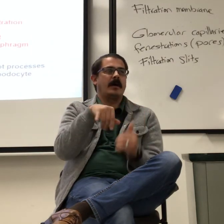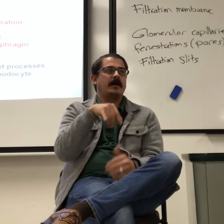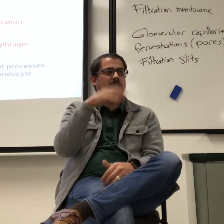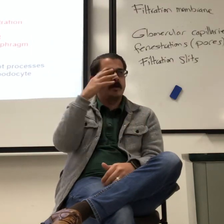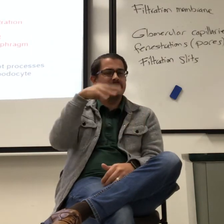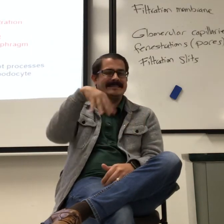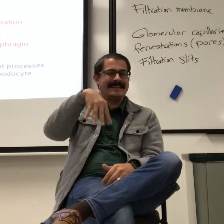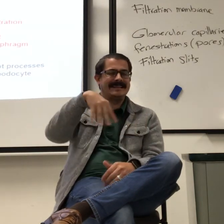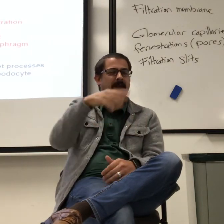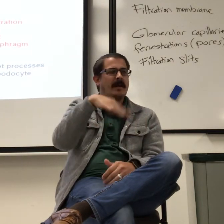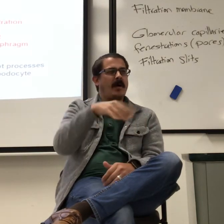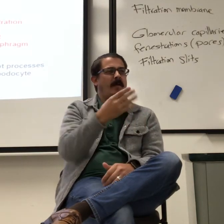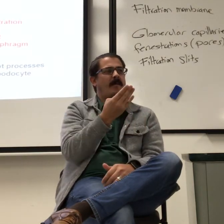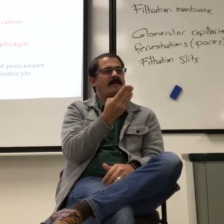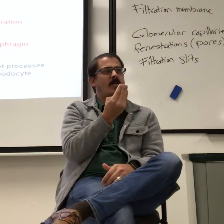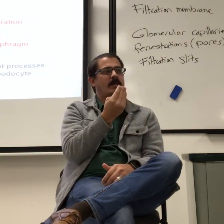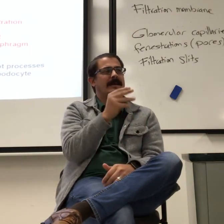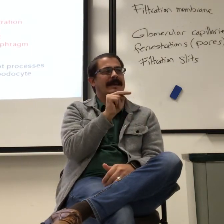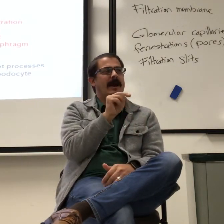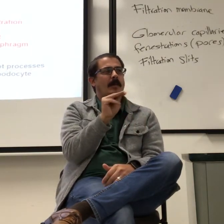that's about 14 nanometers